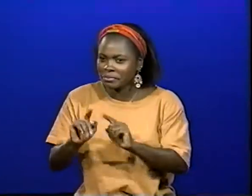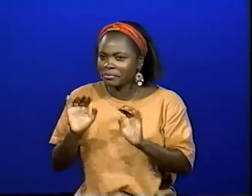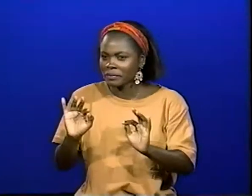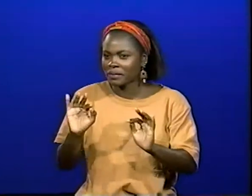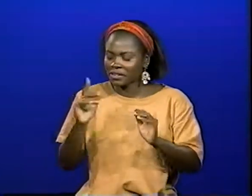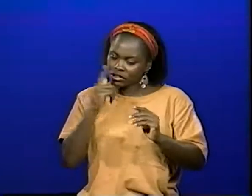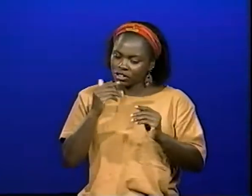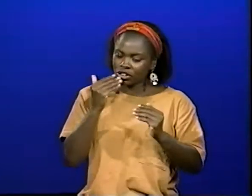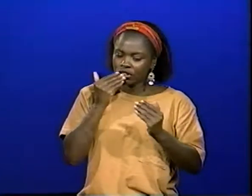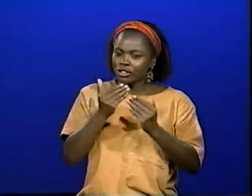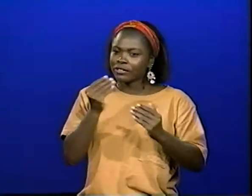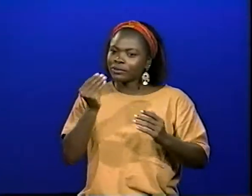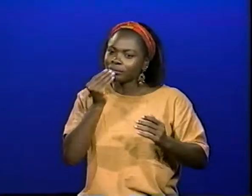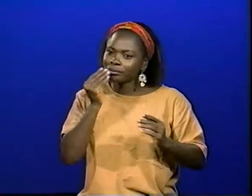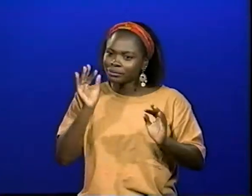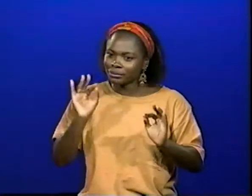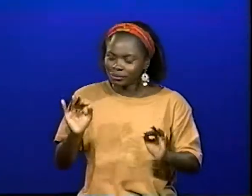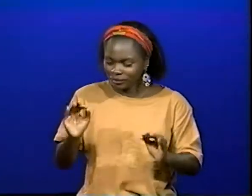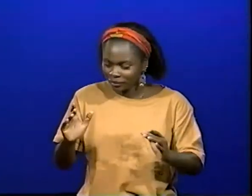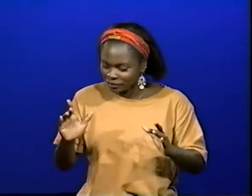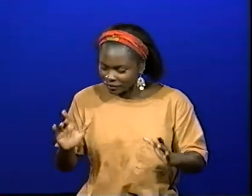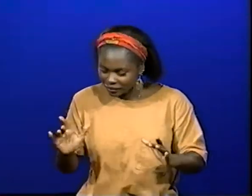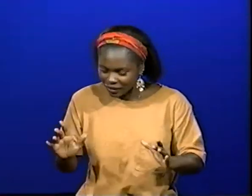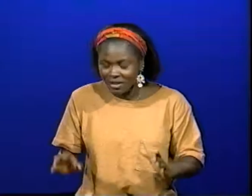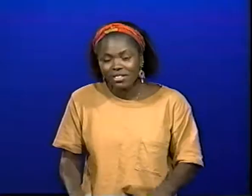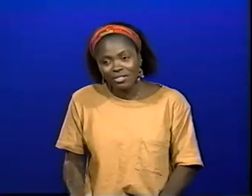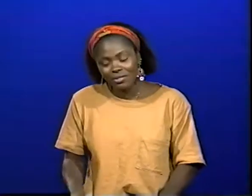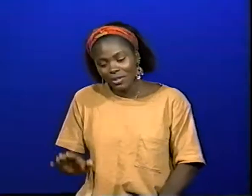and everything looks really nice. It's going to look very appetizing.